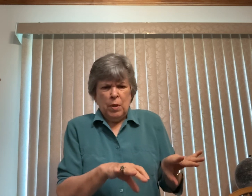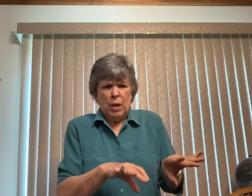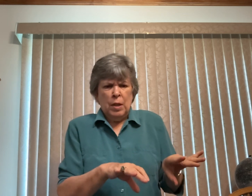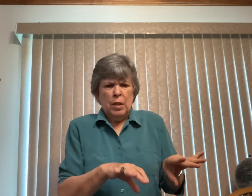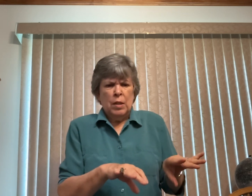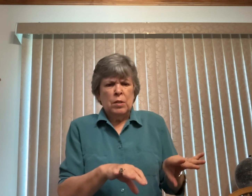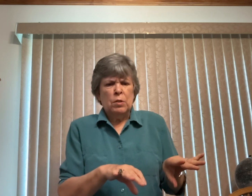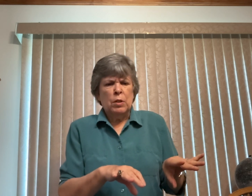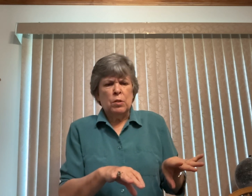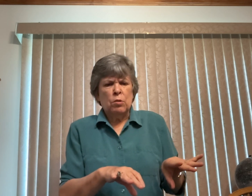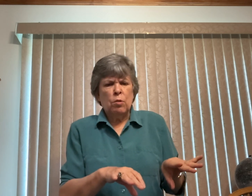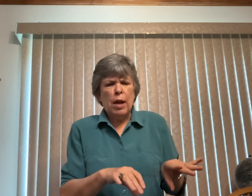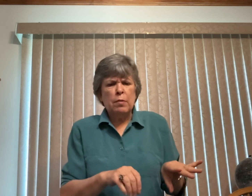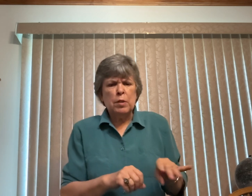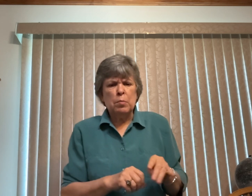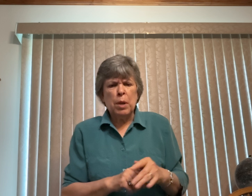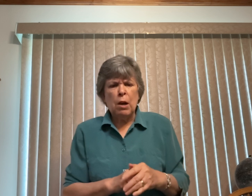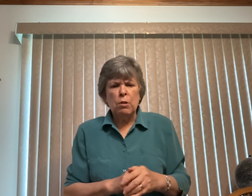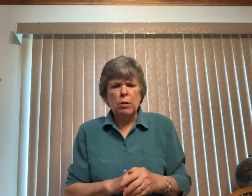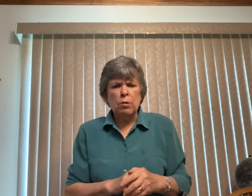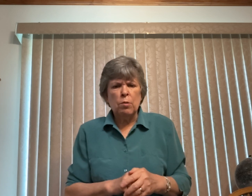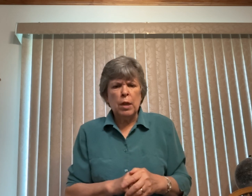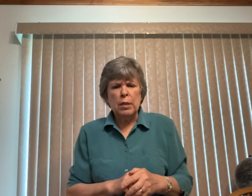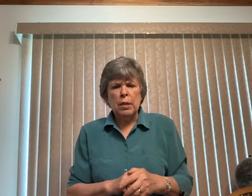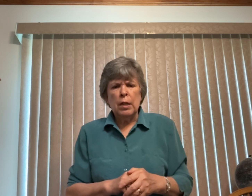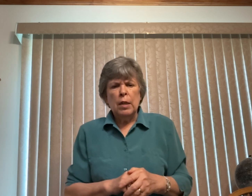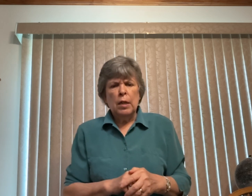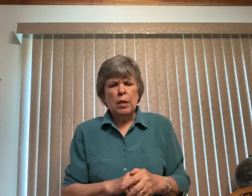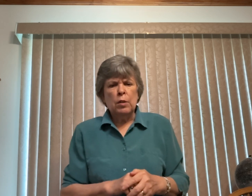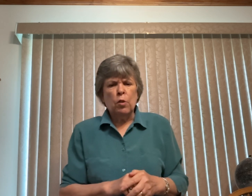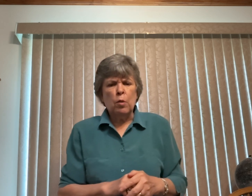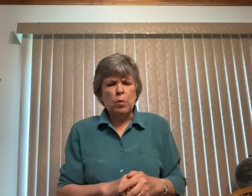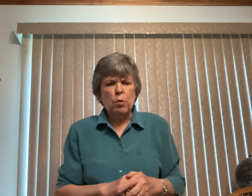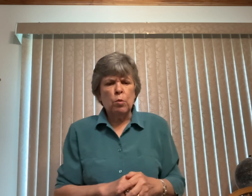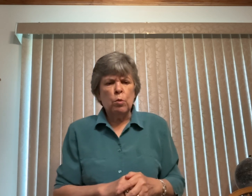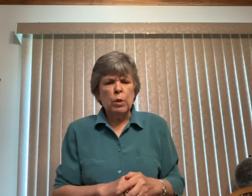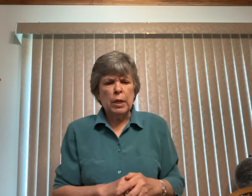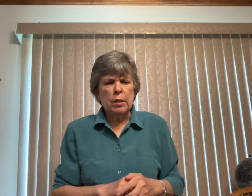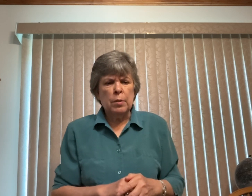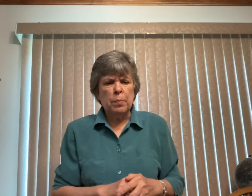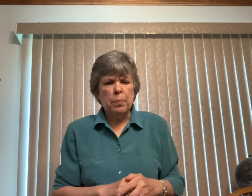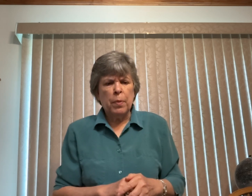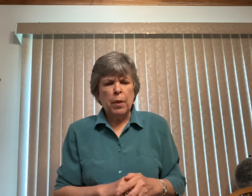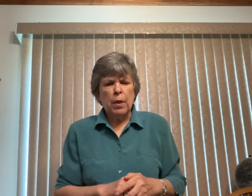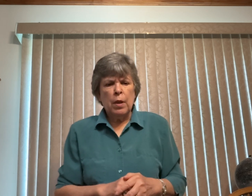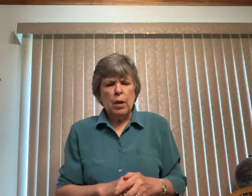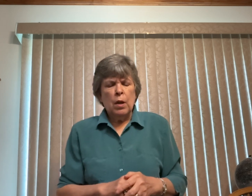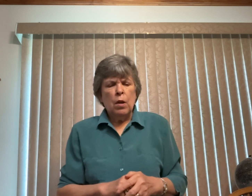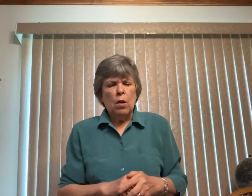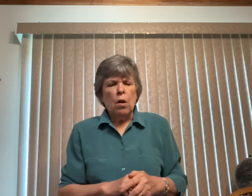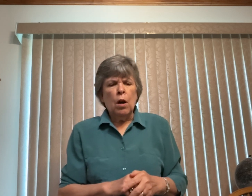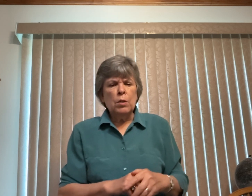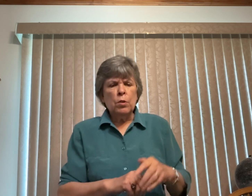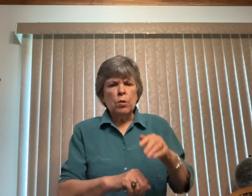Okay, so his craft and power are great and armed with cruel hate. On